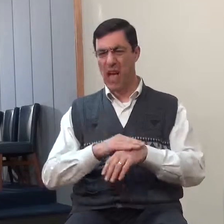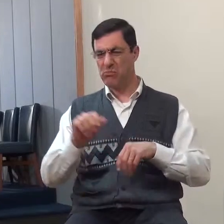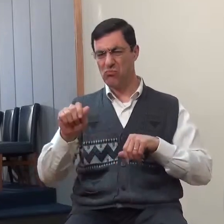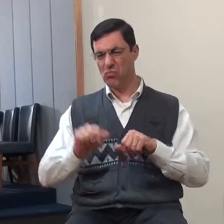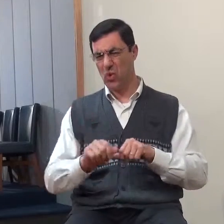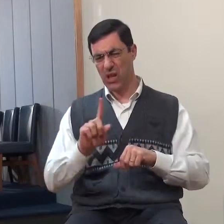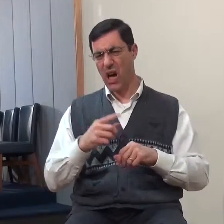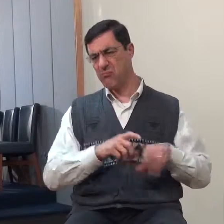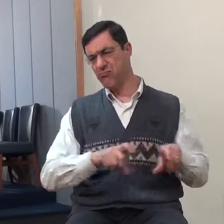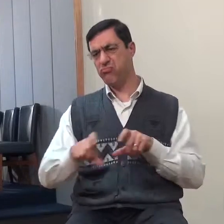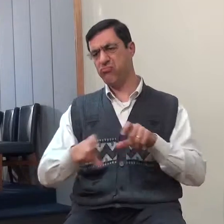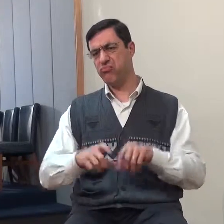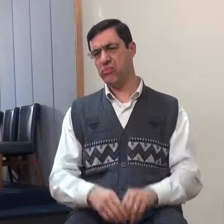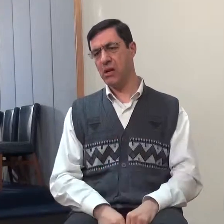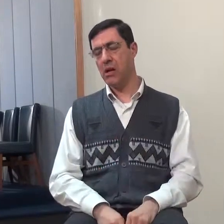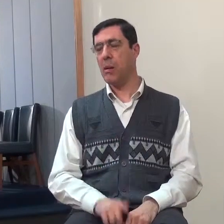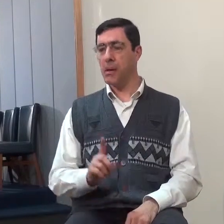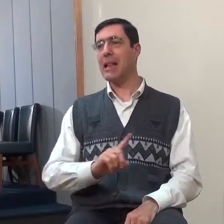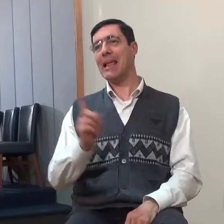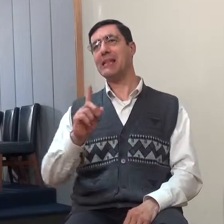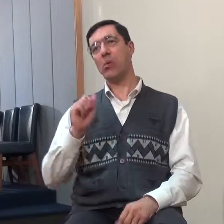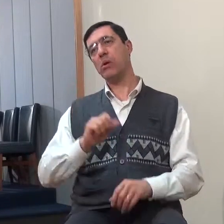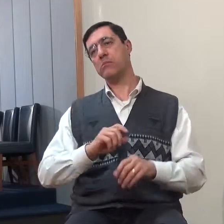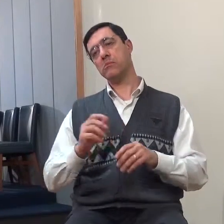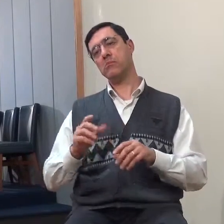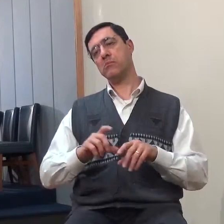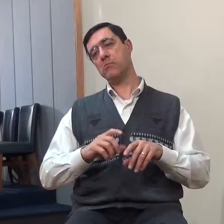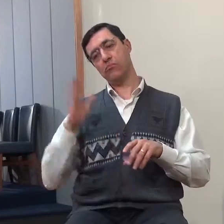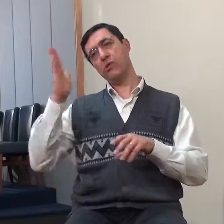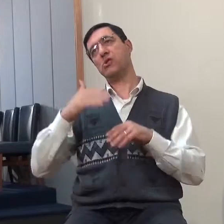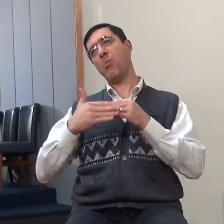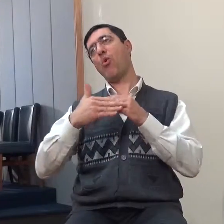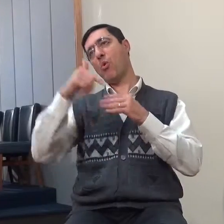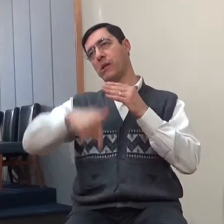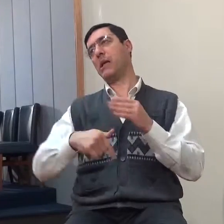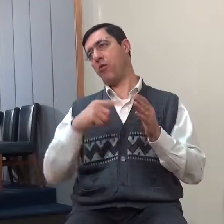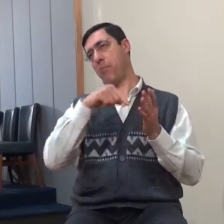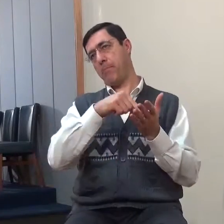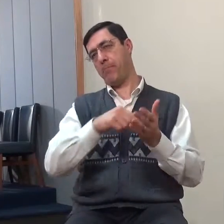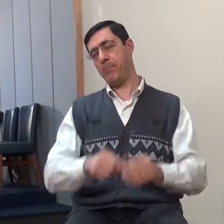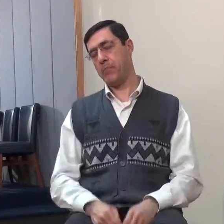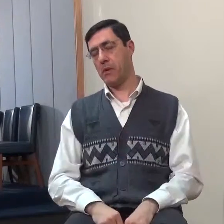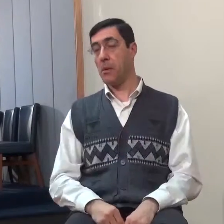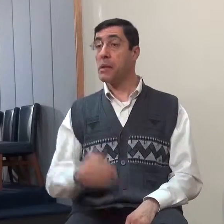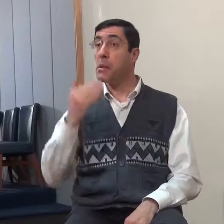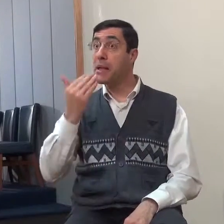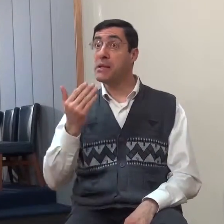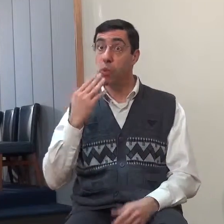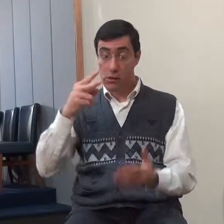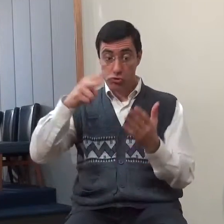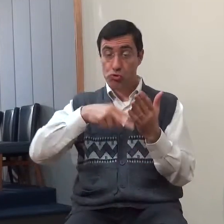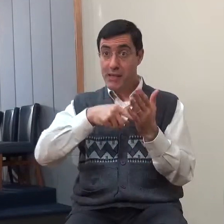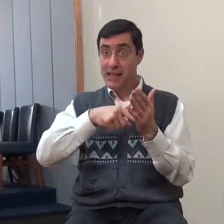Christ, especially towards his disciples. But do see the Sermon on the Mount in that context. It will